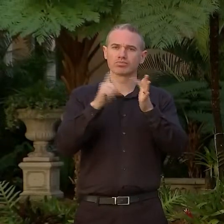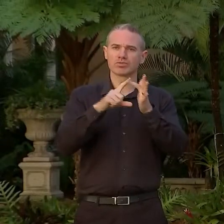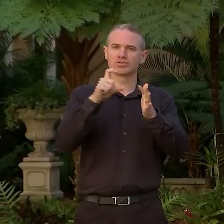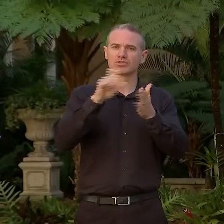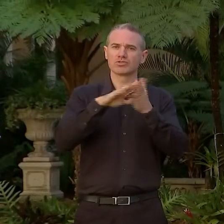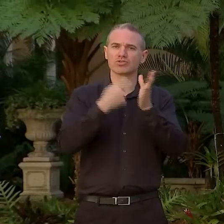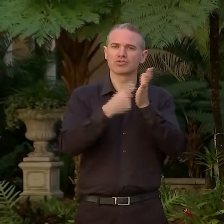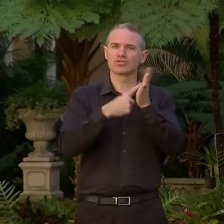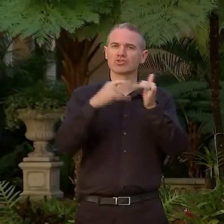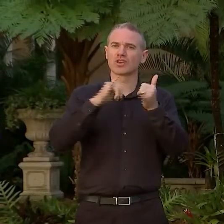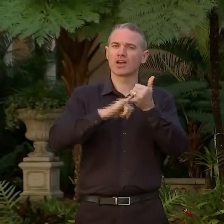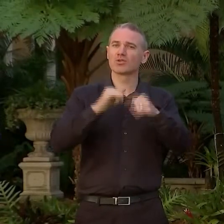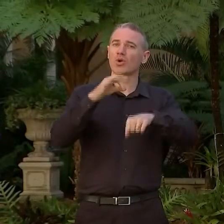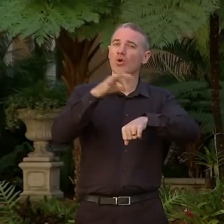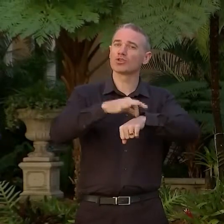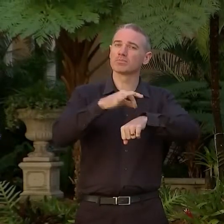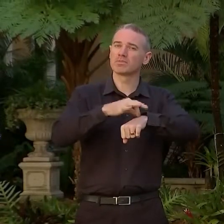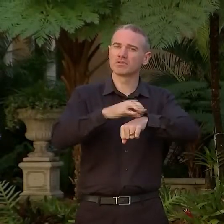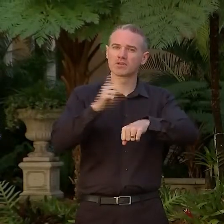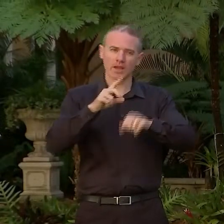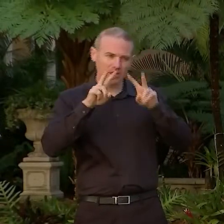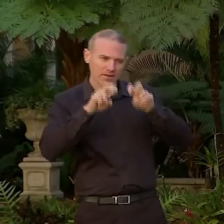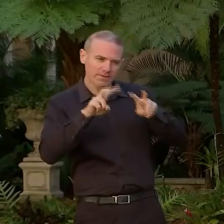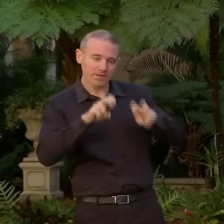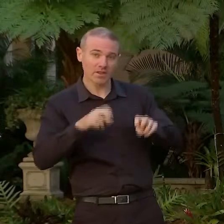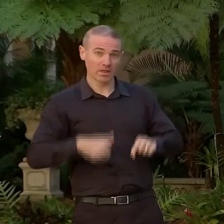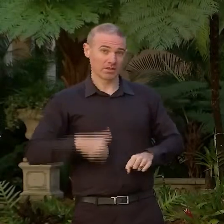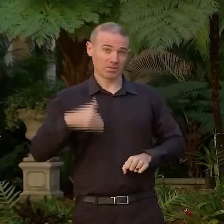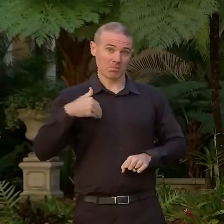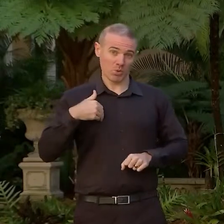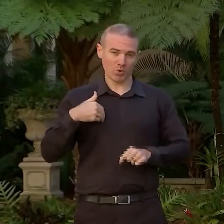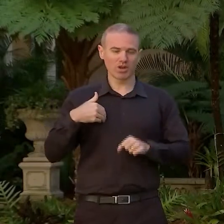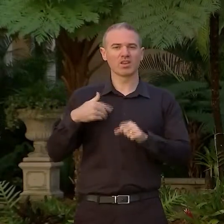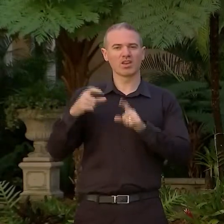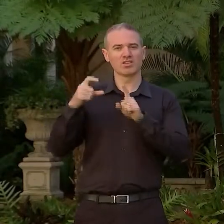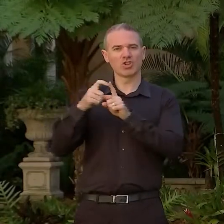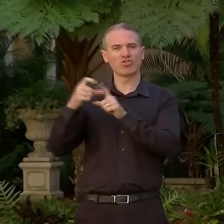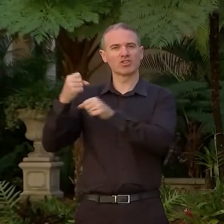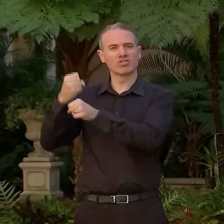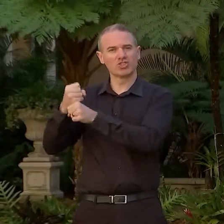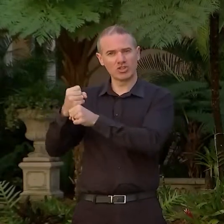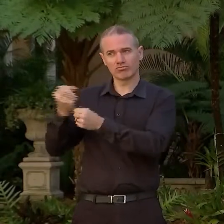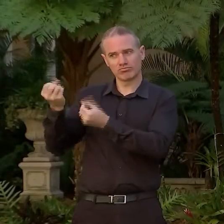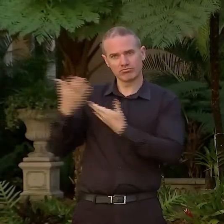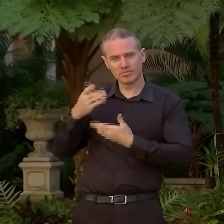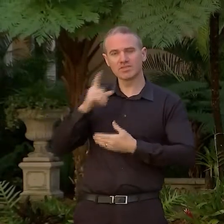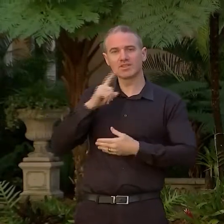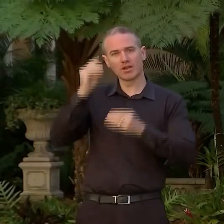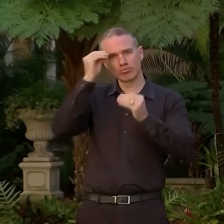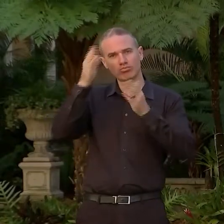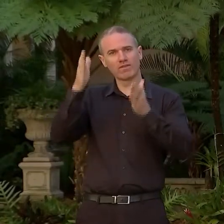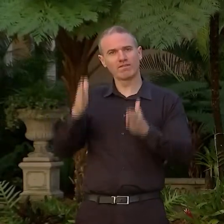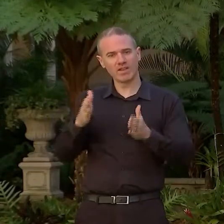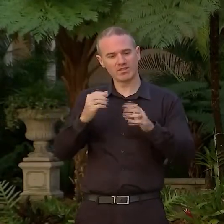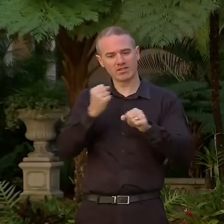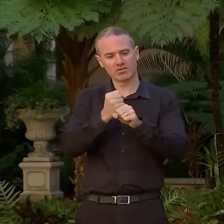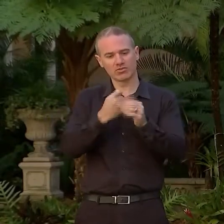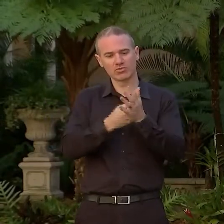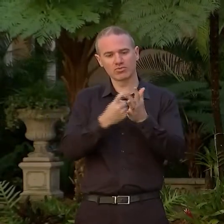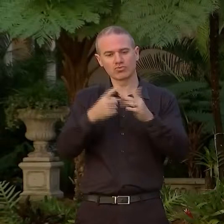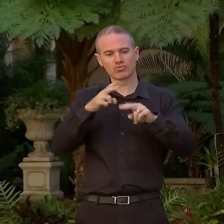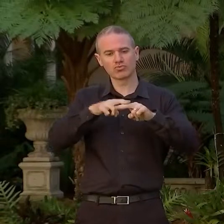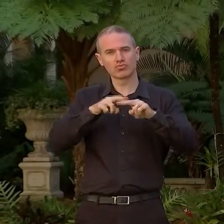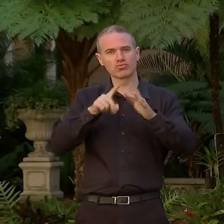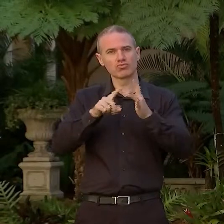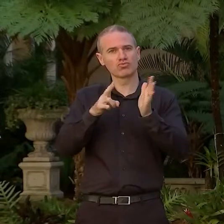investigation, I've been advised this morning by the Director General that Professor Griffin wrote to him last night and asked for an